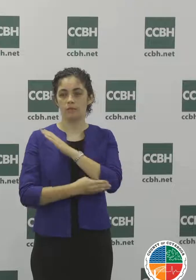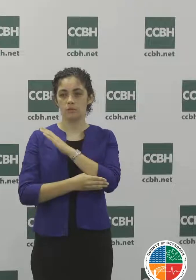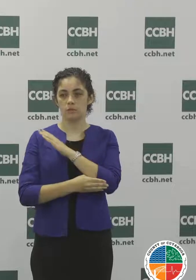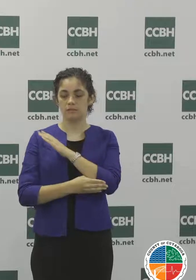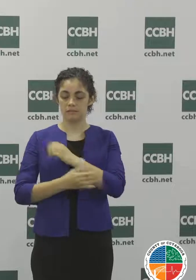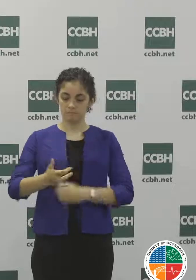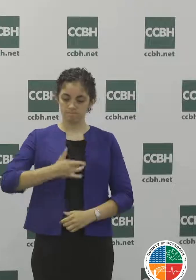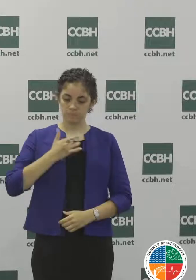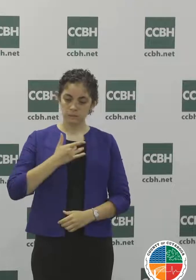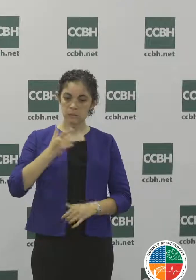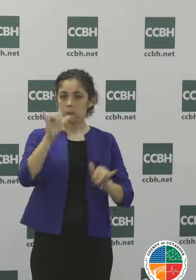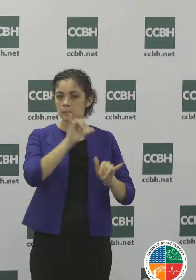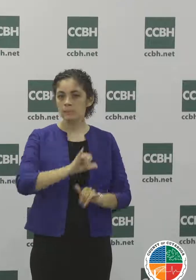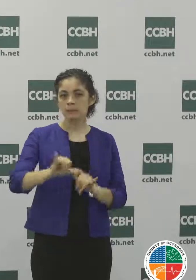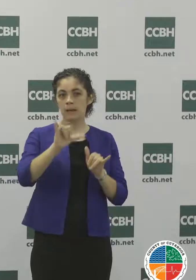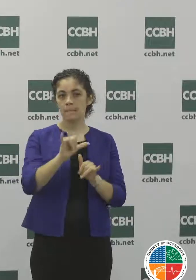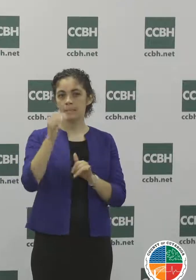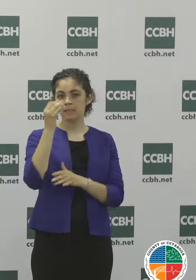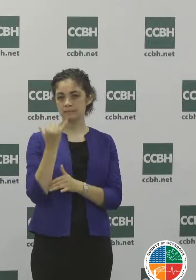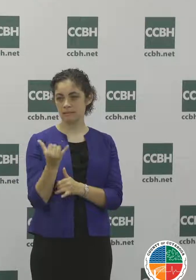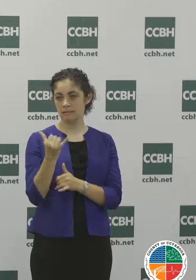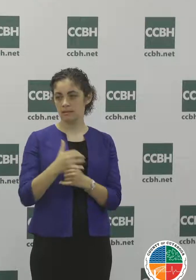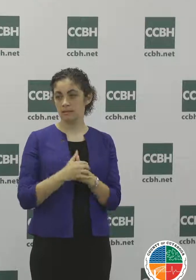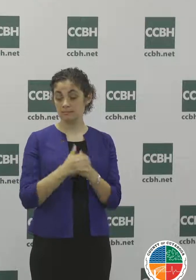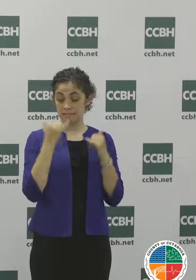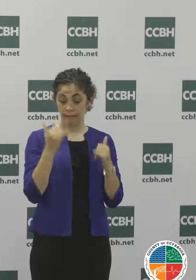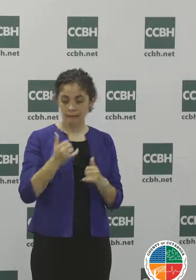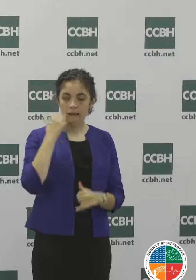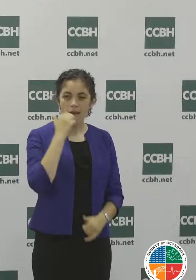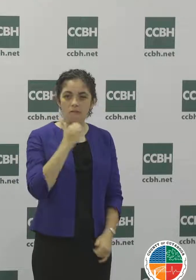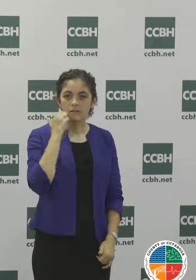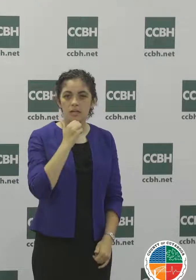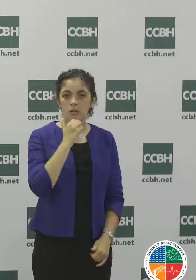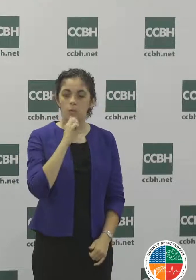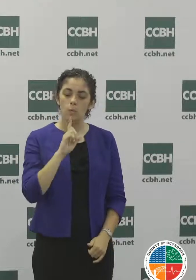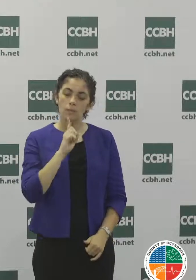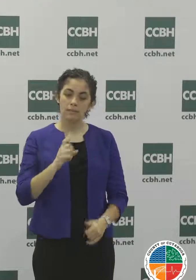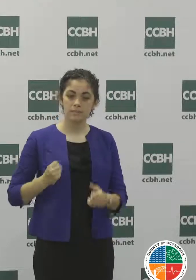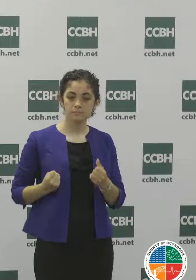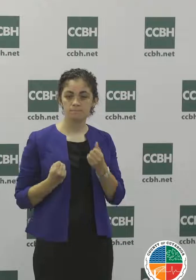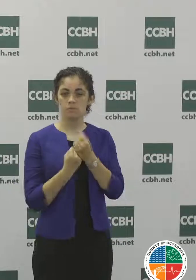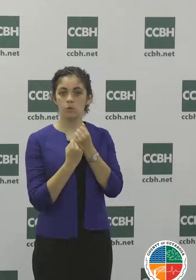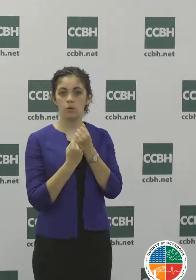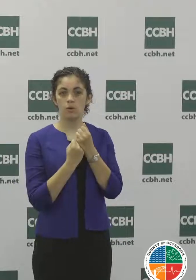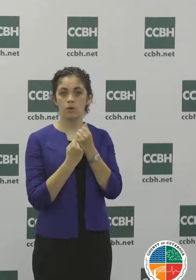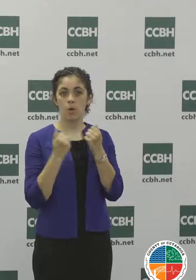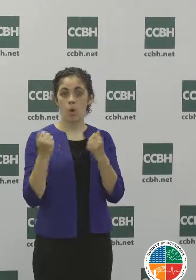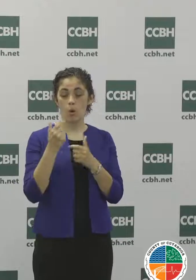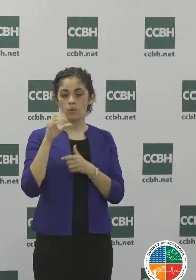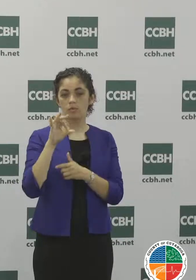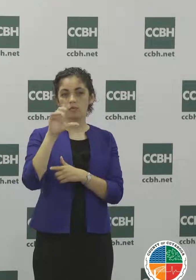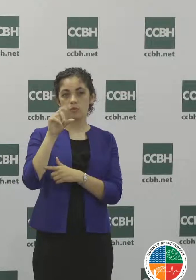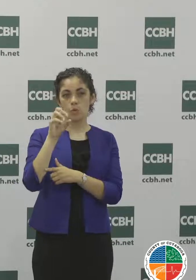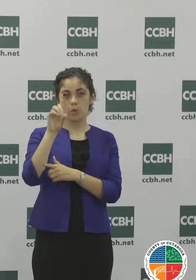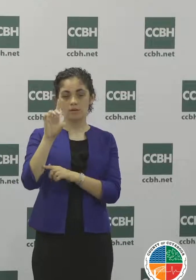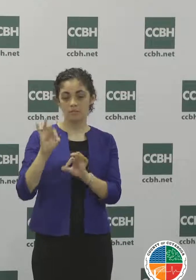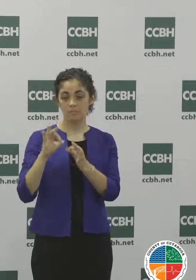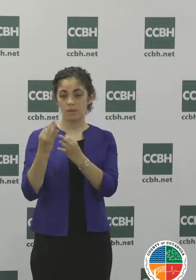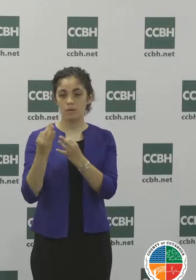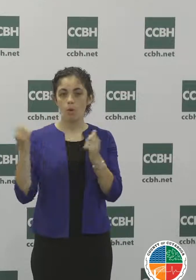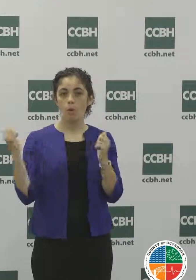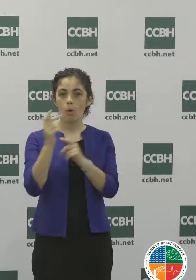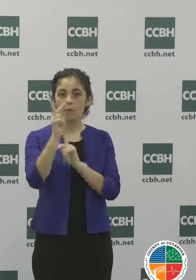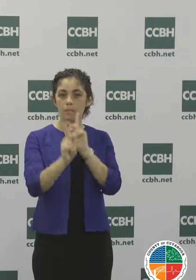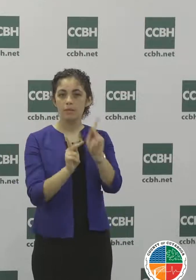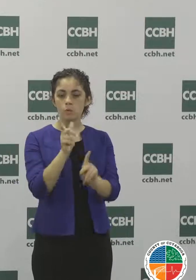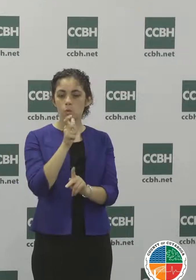is feeling. So today and every day, I stand in solidarity with the Floyd family and all of